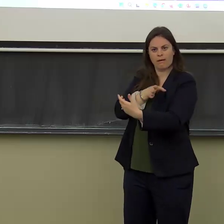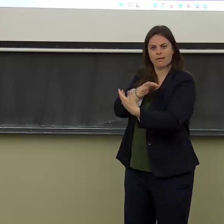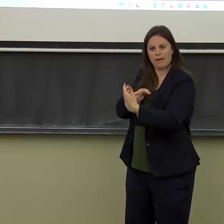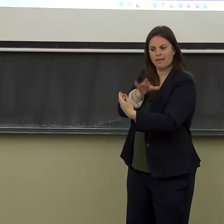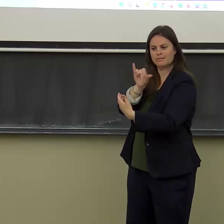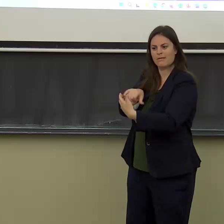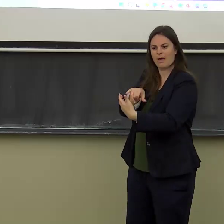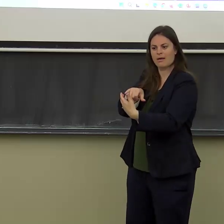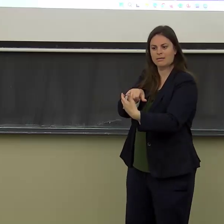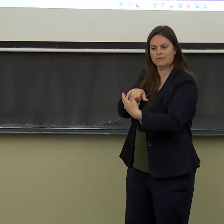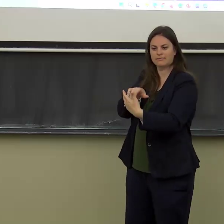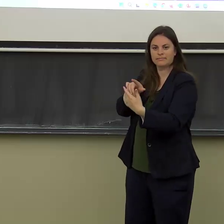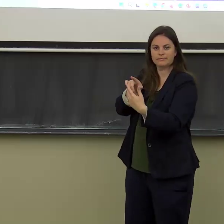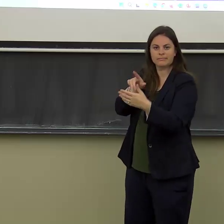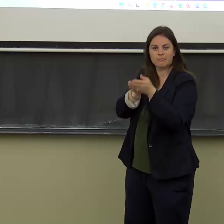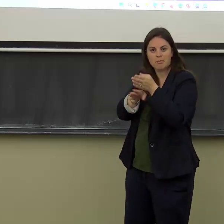but